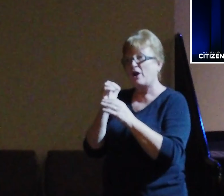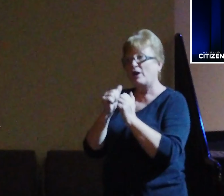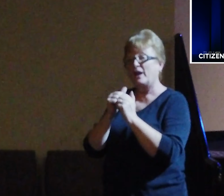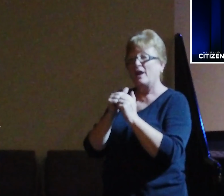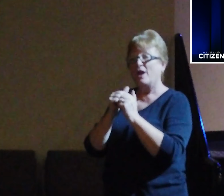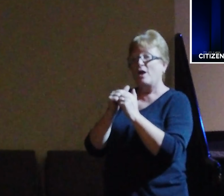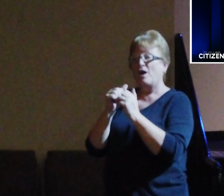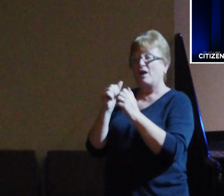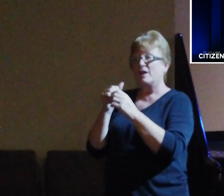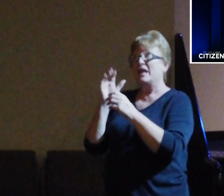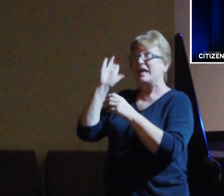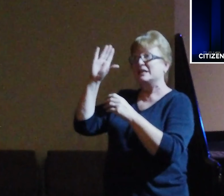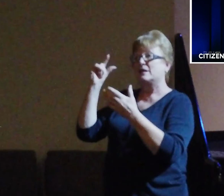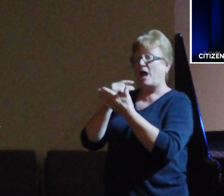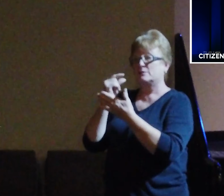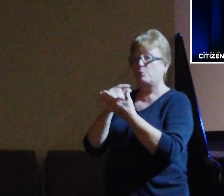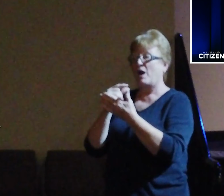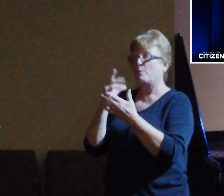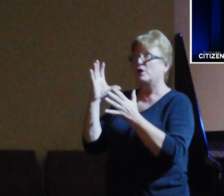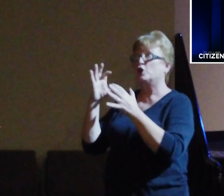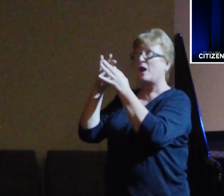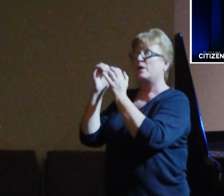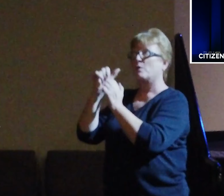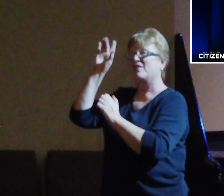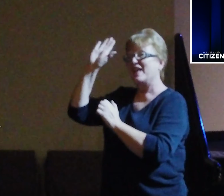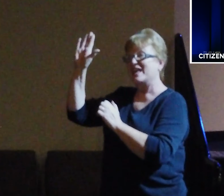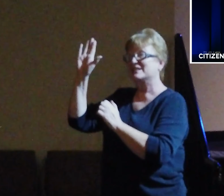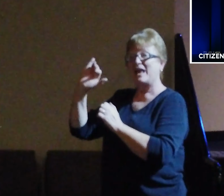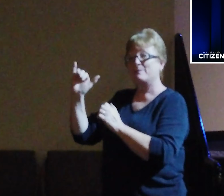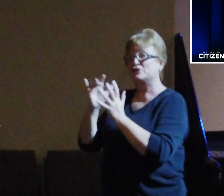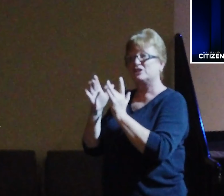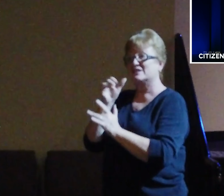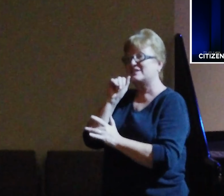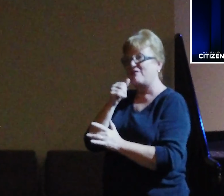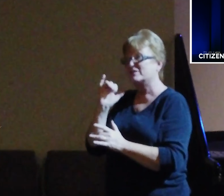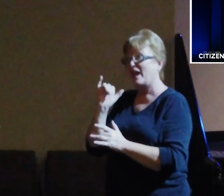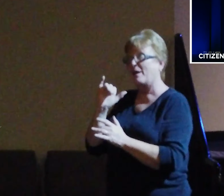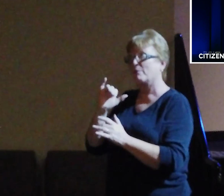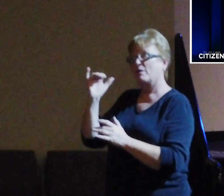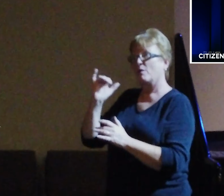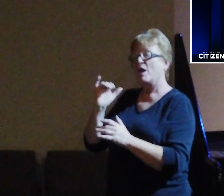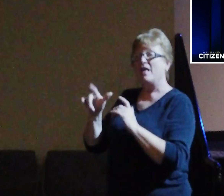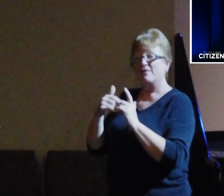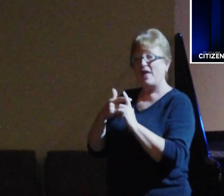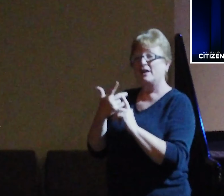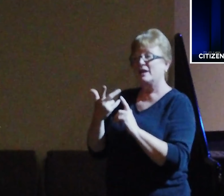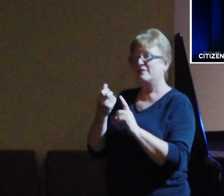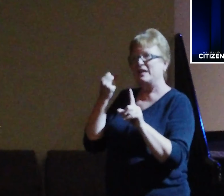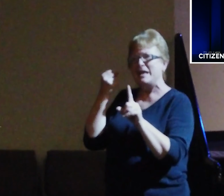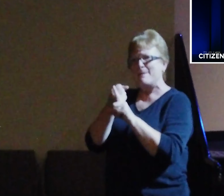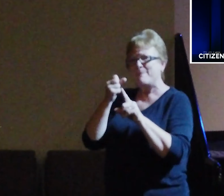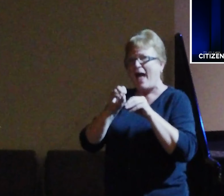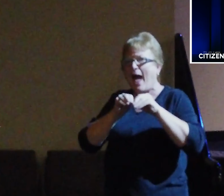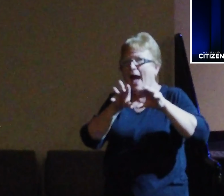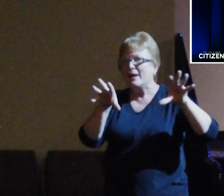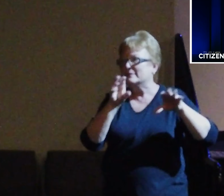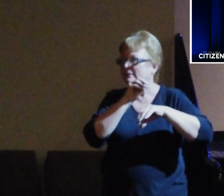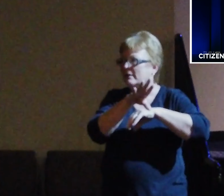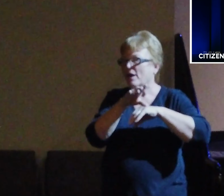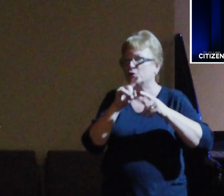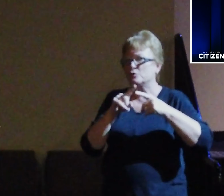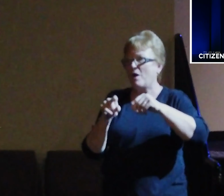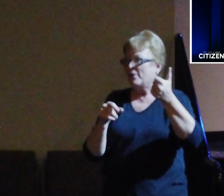with Christ in his suffering, but we know that the impact on those who are witness to it is tremendous.